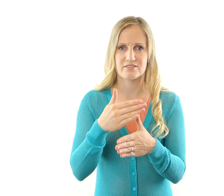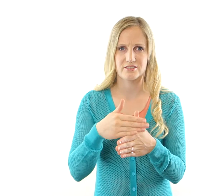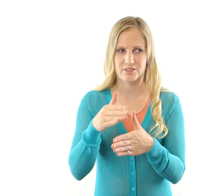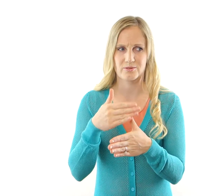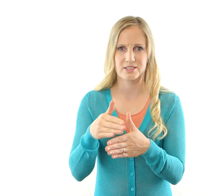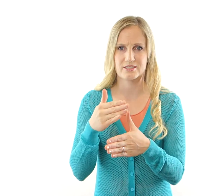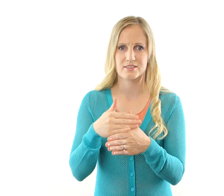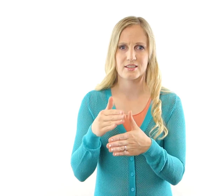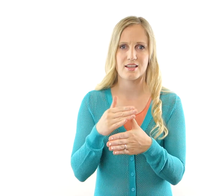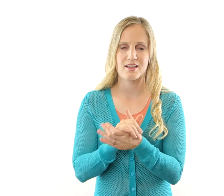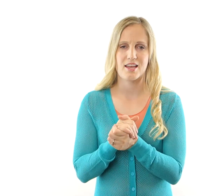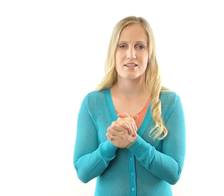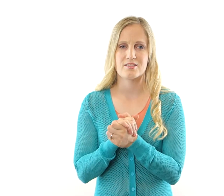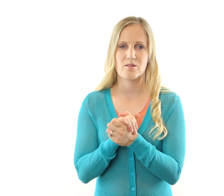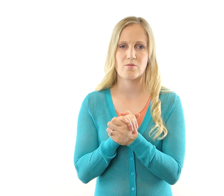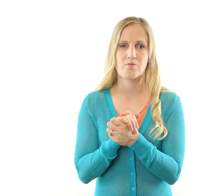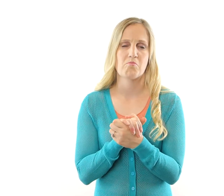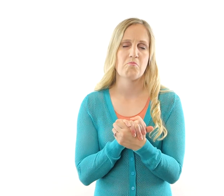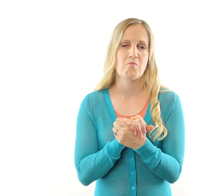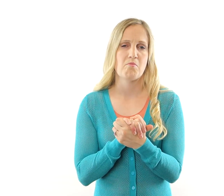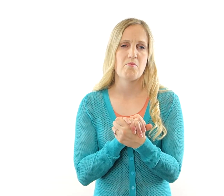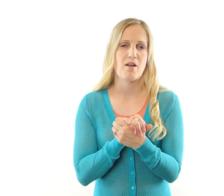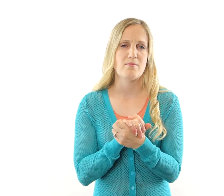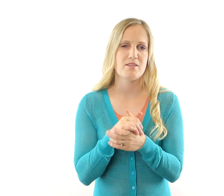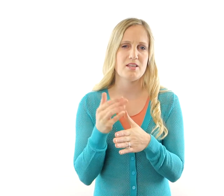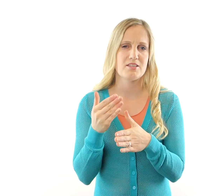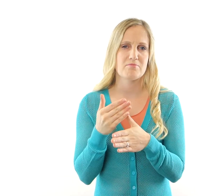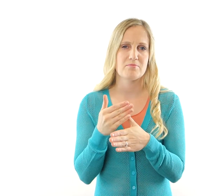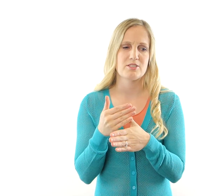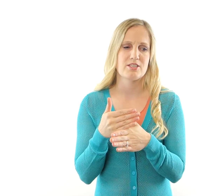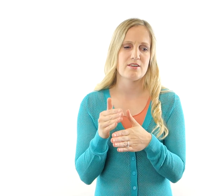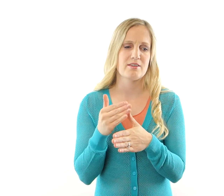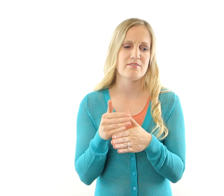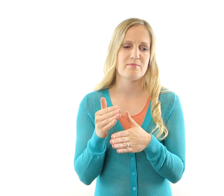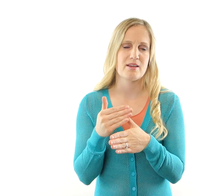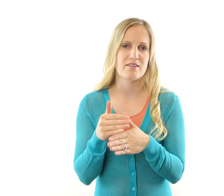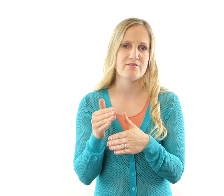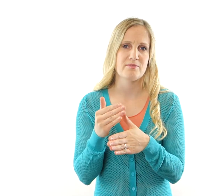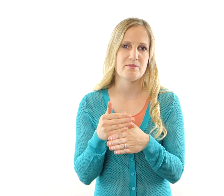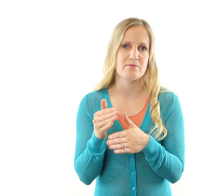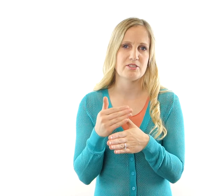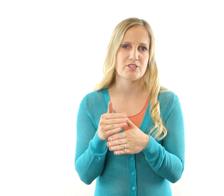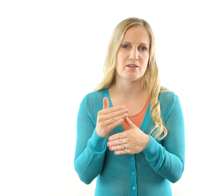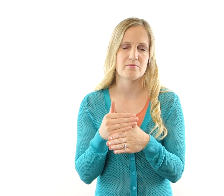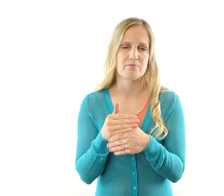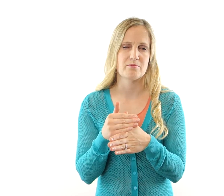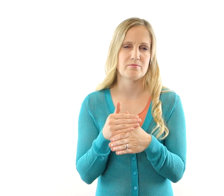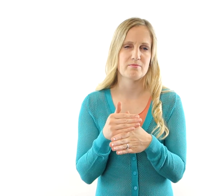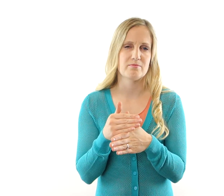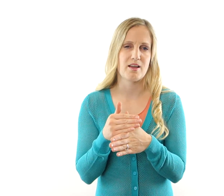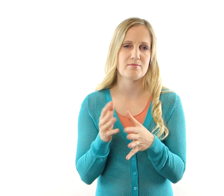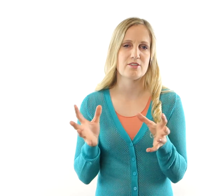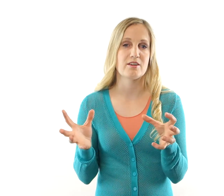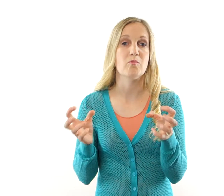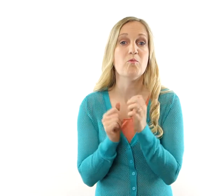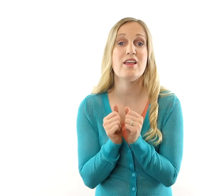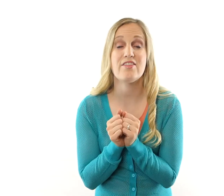your toys. And so I'm not like giving my life to people to share. I'm sharing with